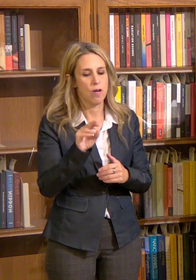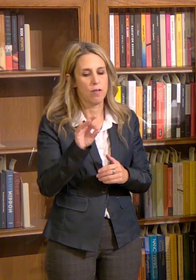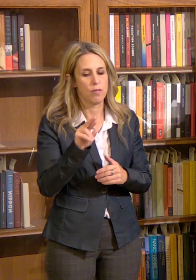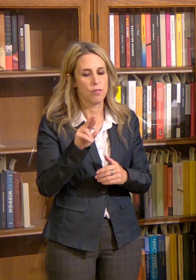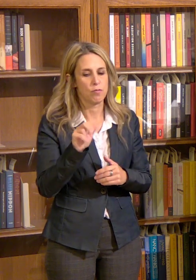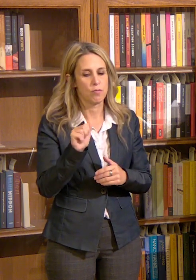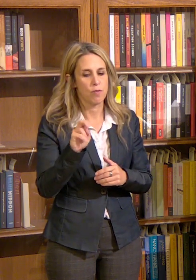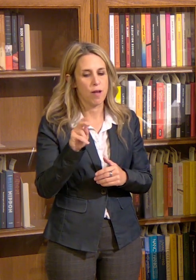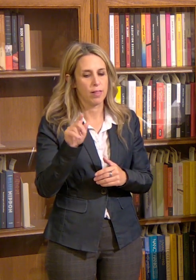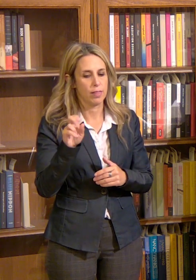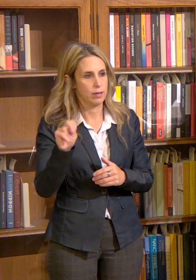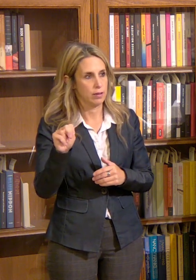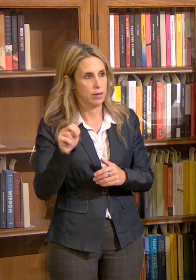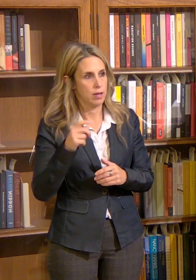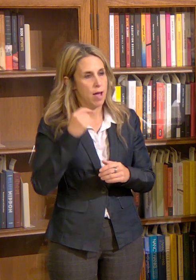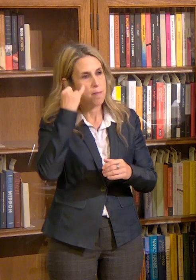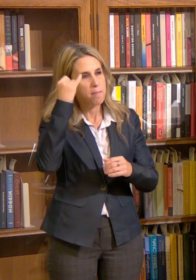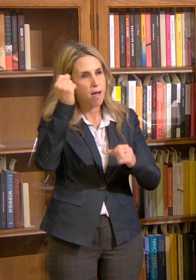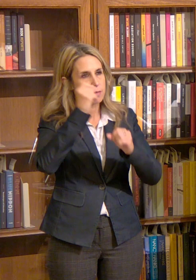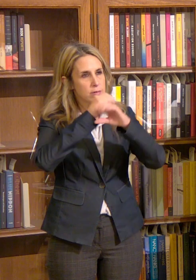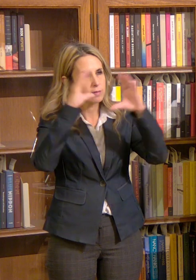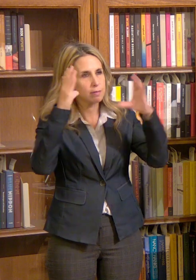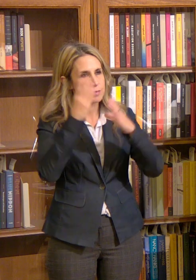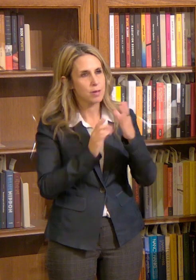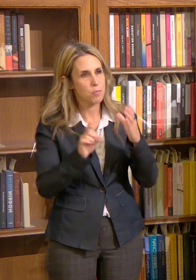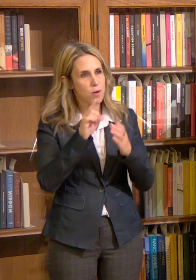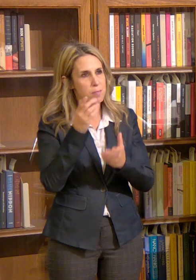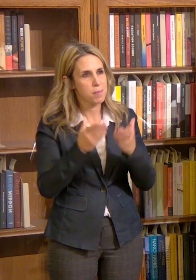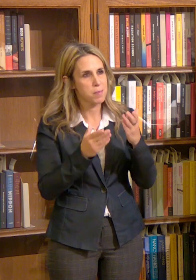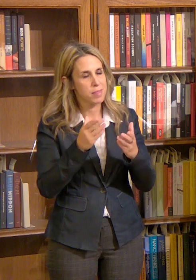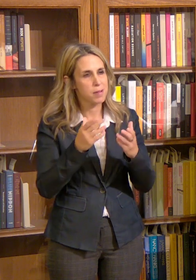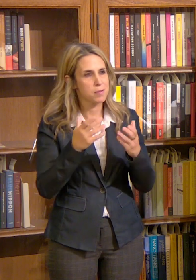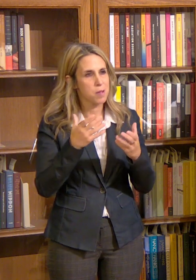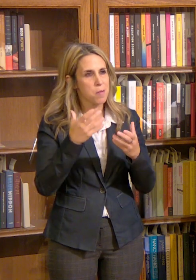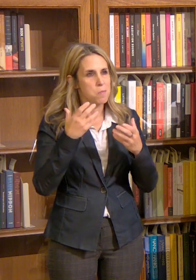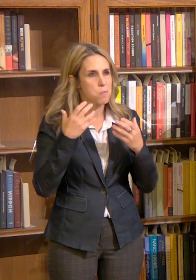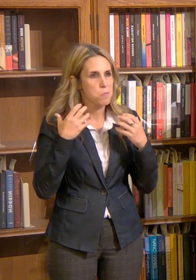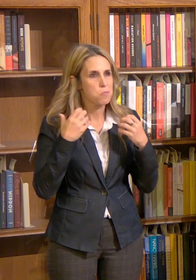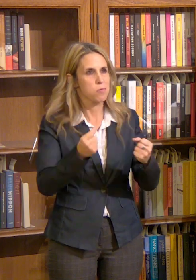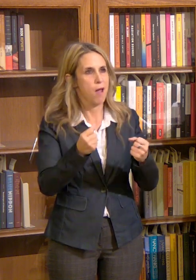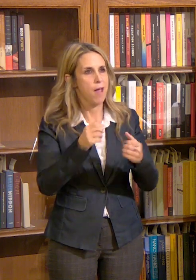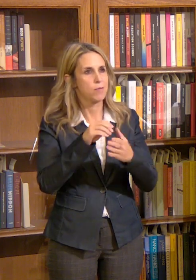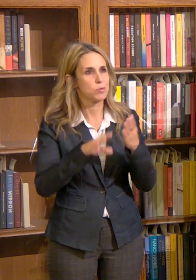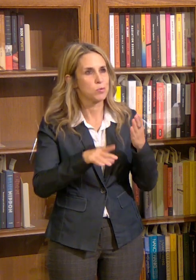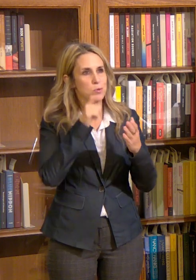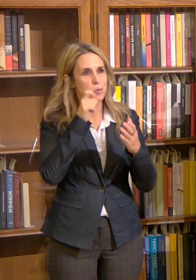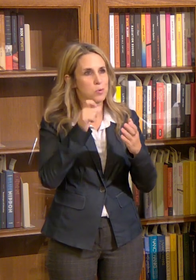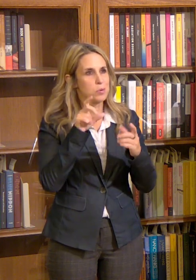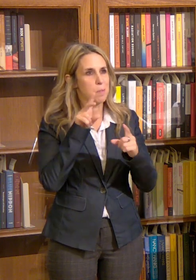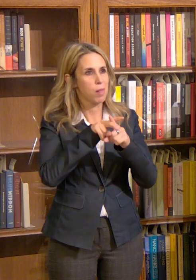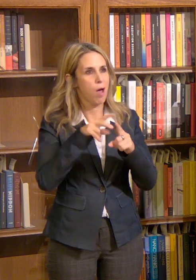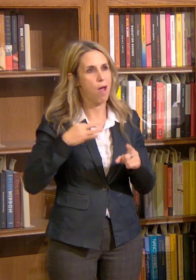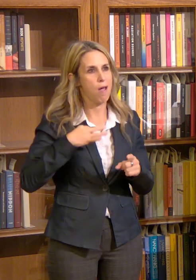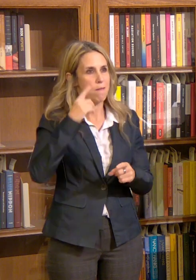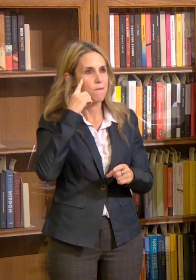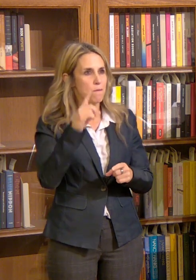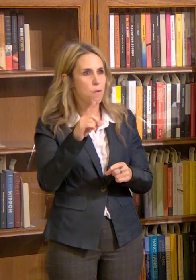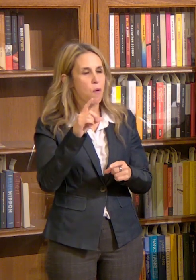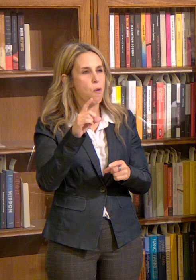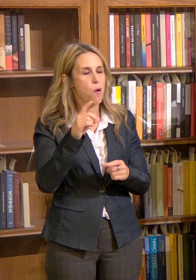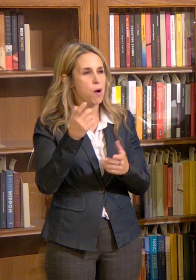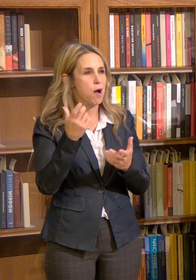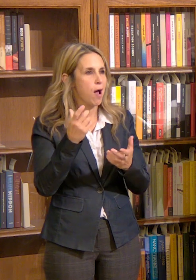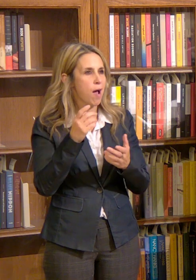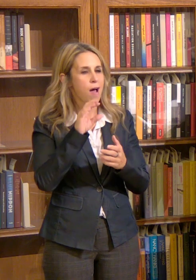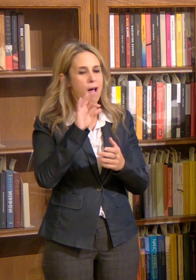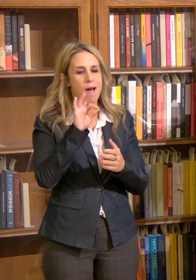imagine that somewhere there's a young student who is Bravely applying for a fellowship and writing